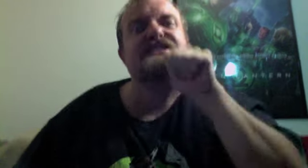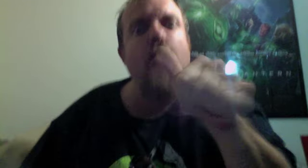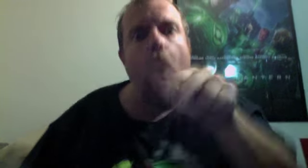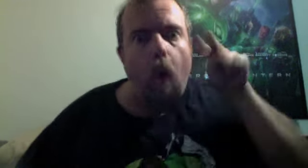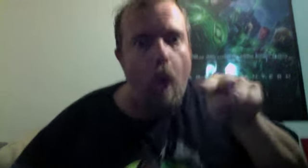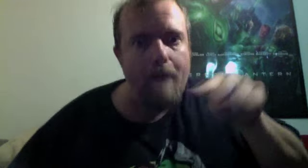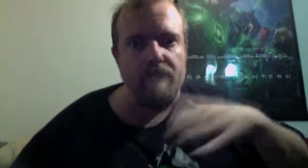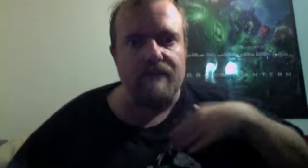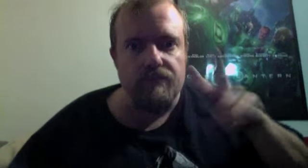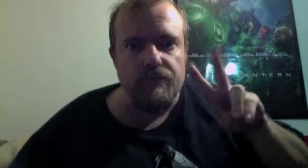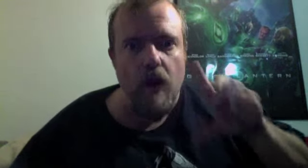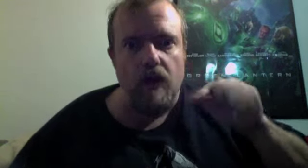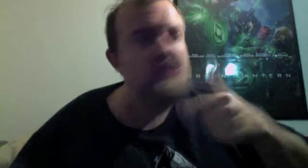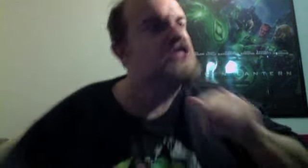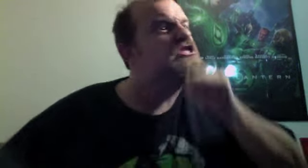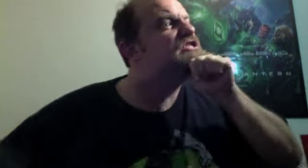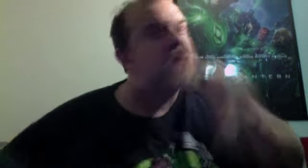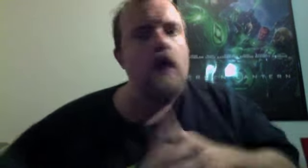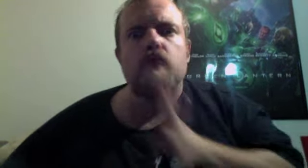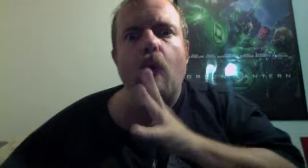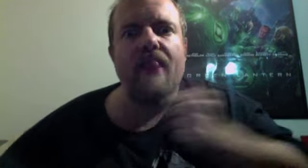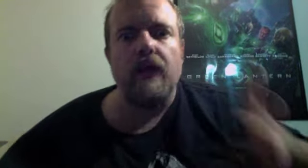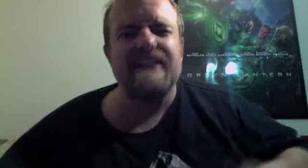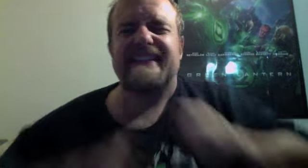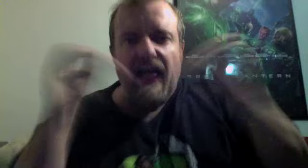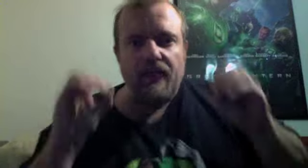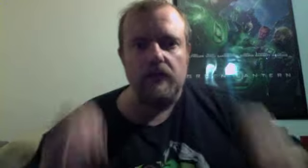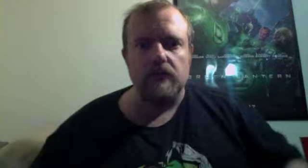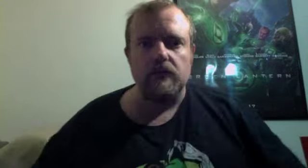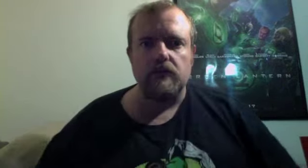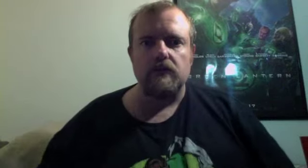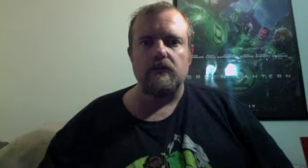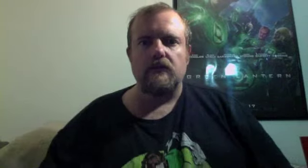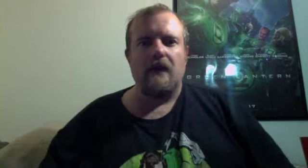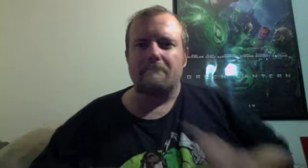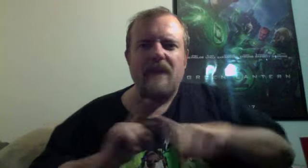difficult to use your computer, want to write a family history, or just aren't that good at typing,